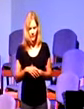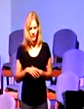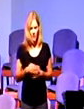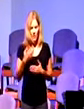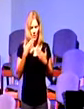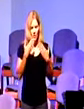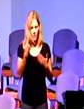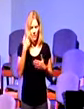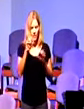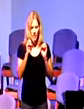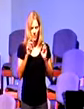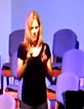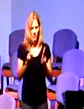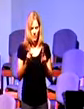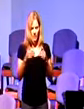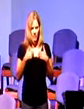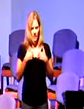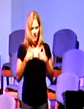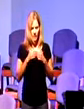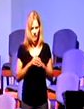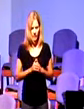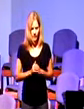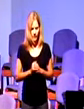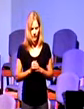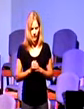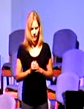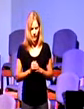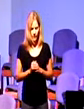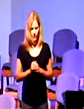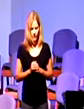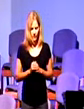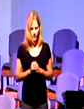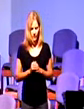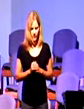We thank you for the opportunities that we have